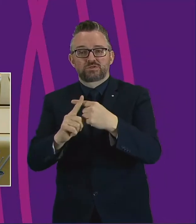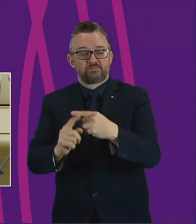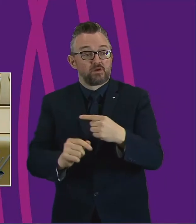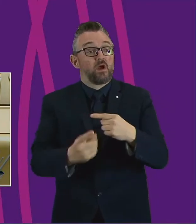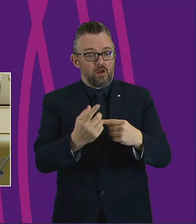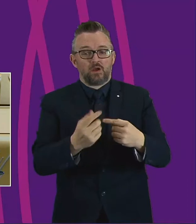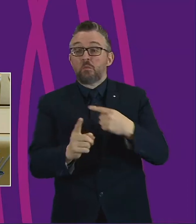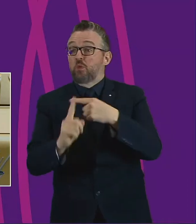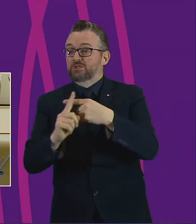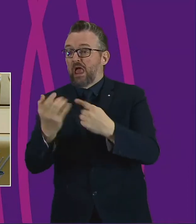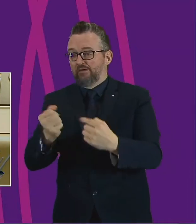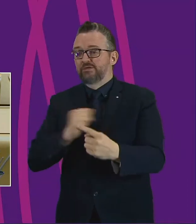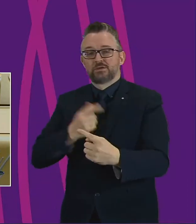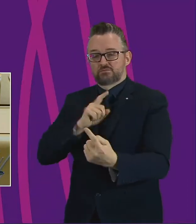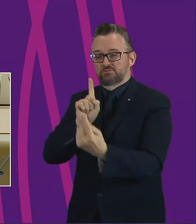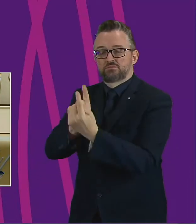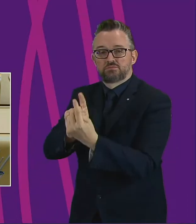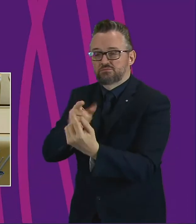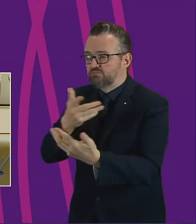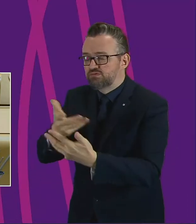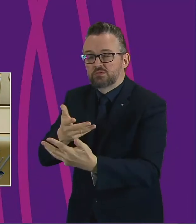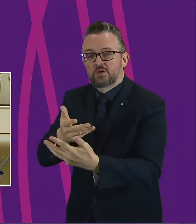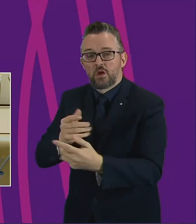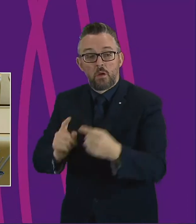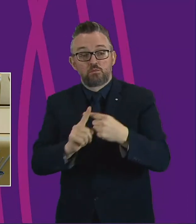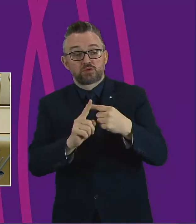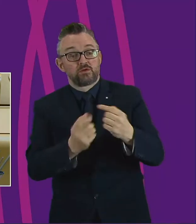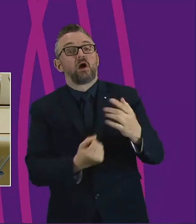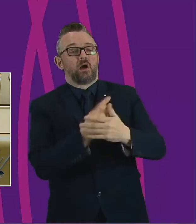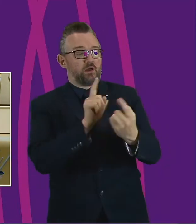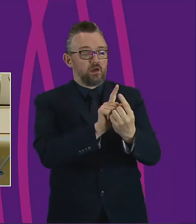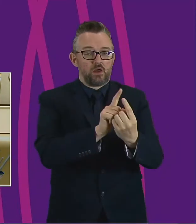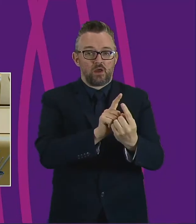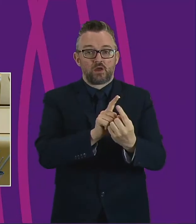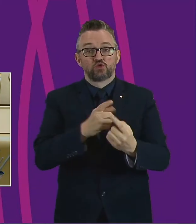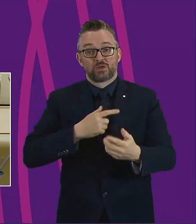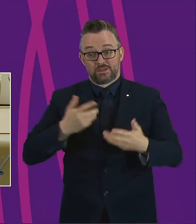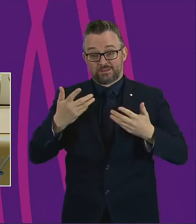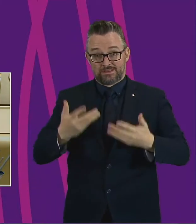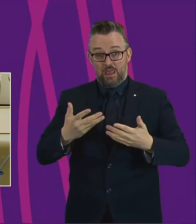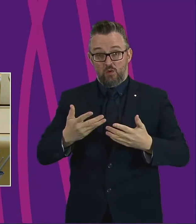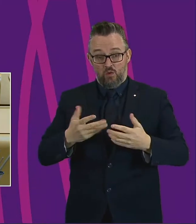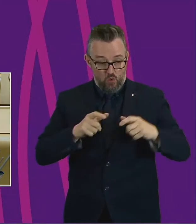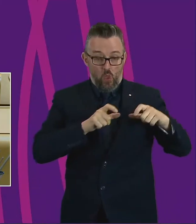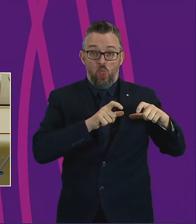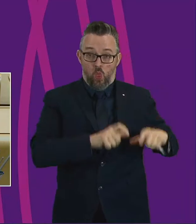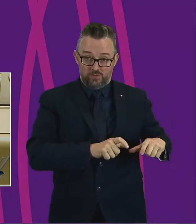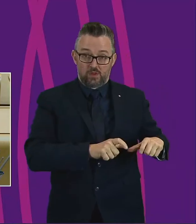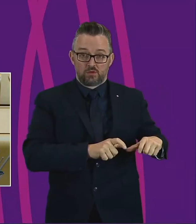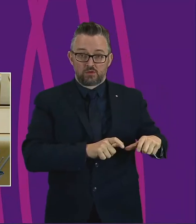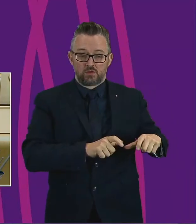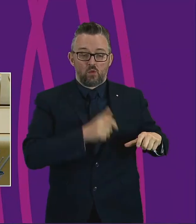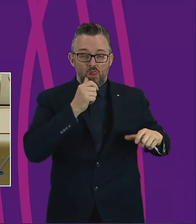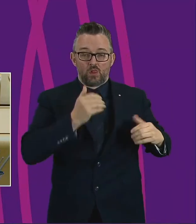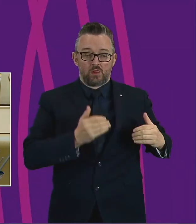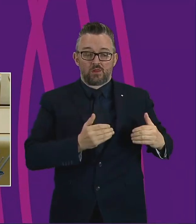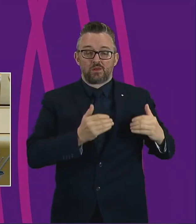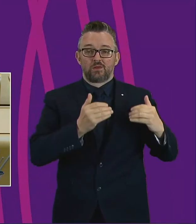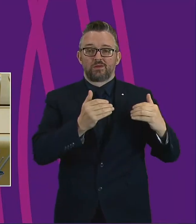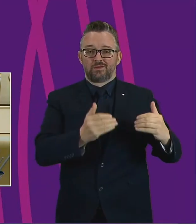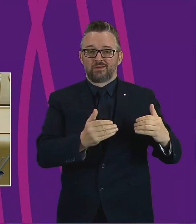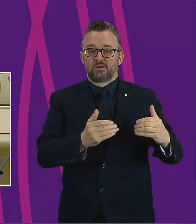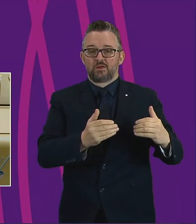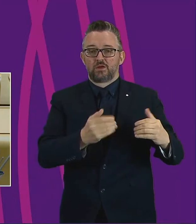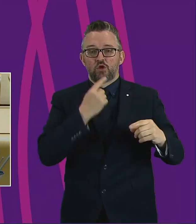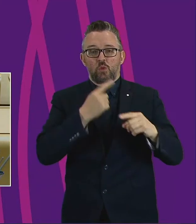from individuals. And given that as we move from where we are now, lockdown, to phase 1 as set out in